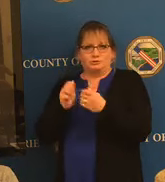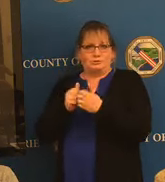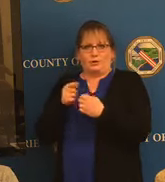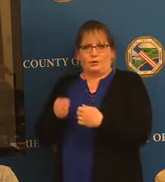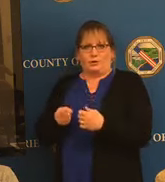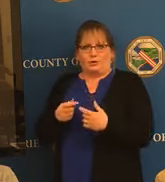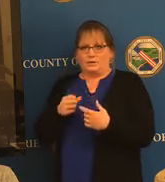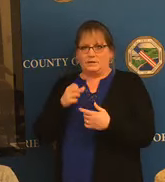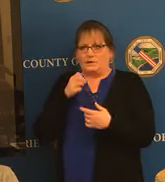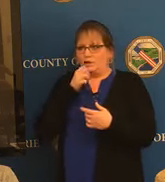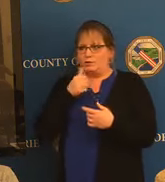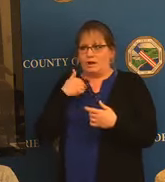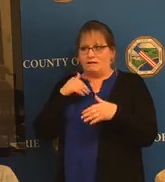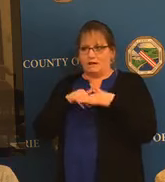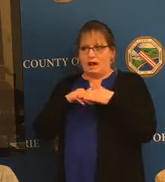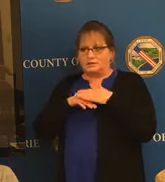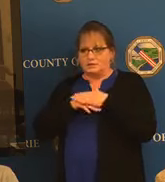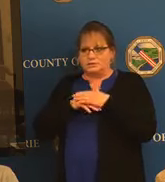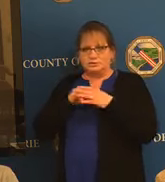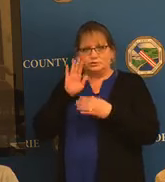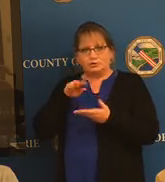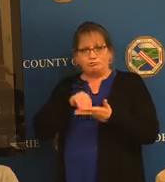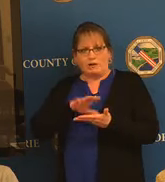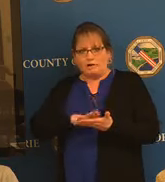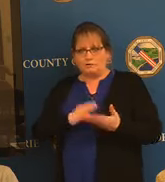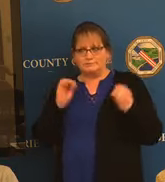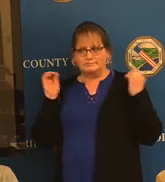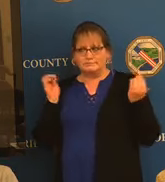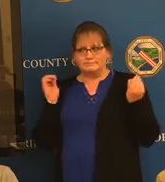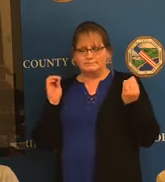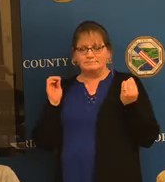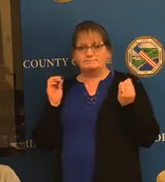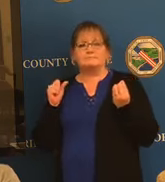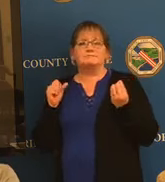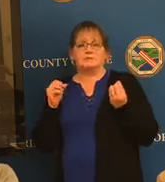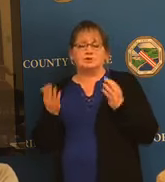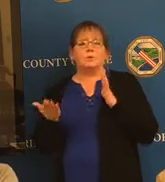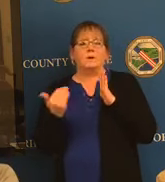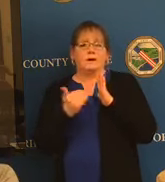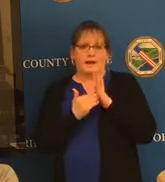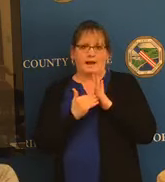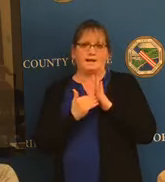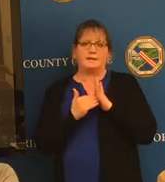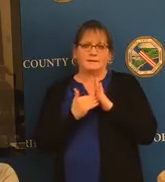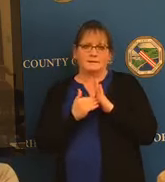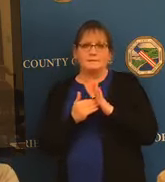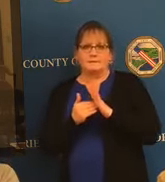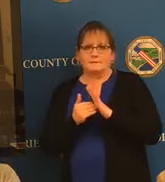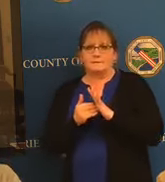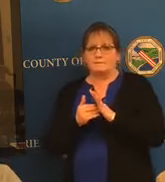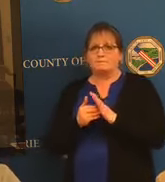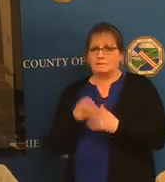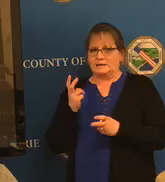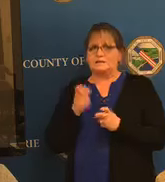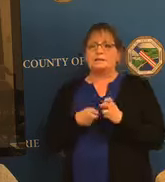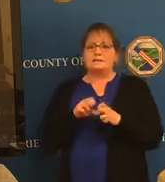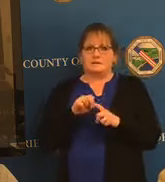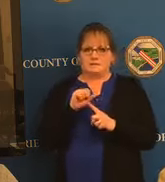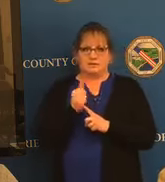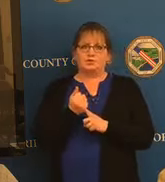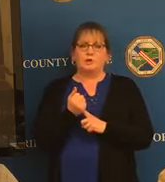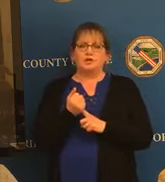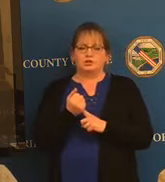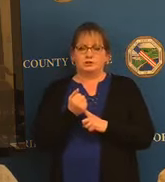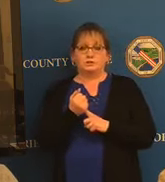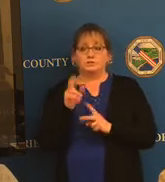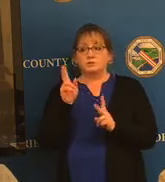and they don't have any access to a medical record. So again, it is a tough situation. So for